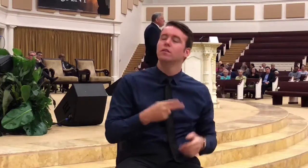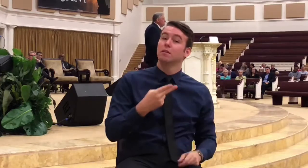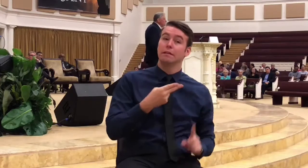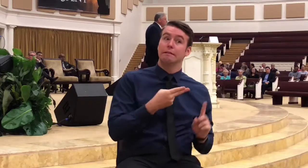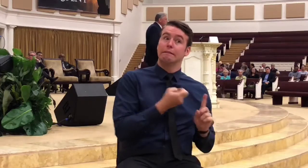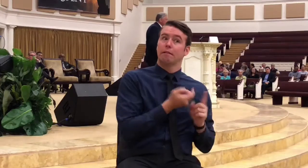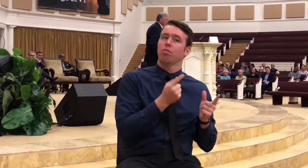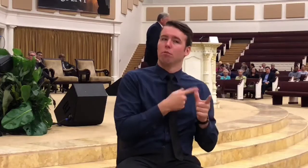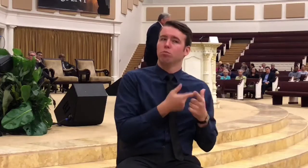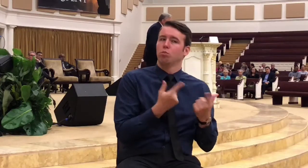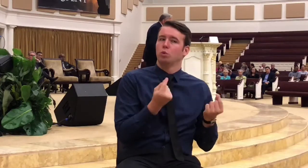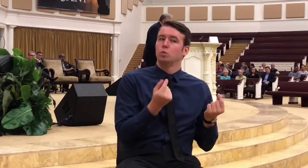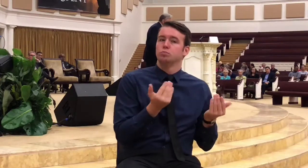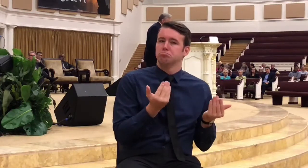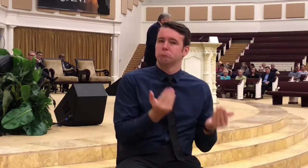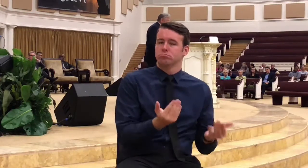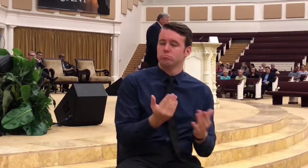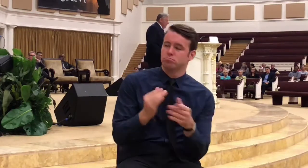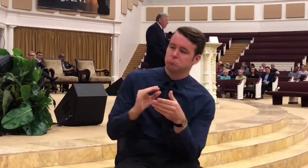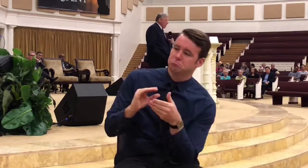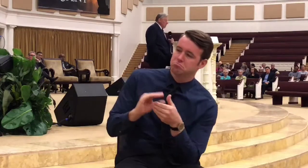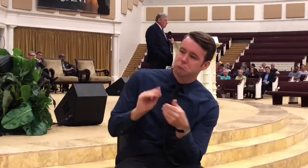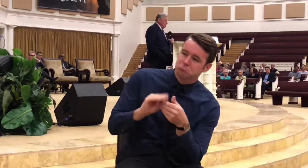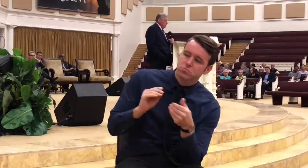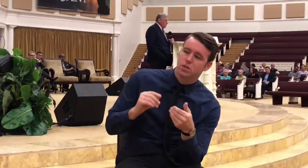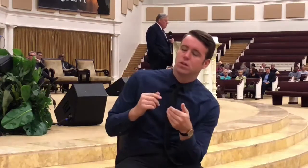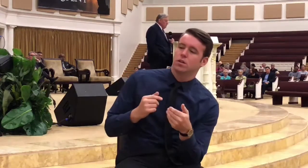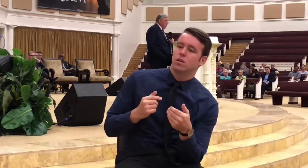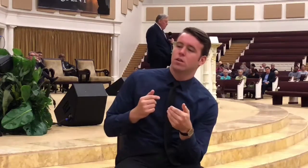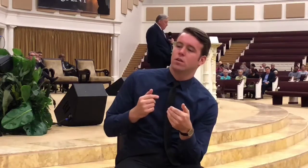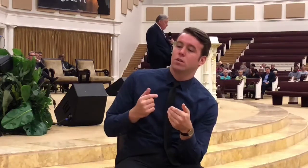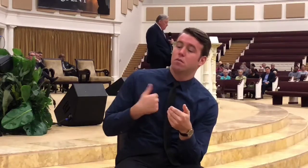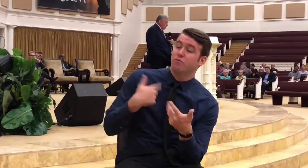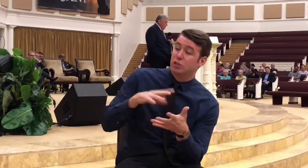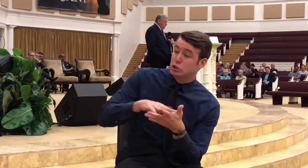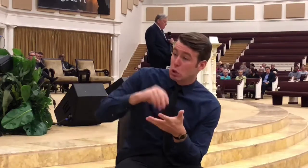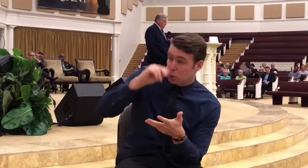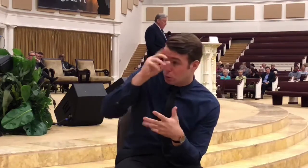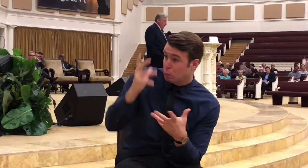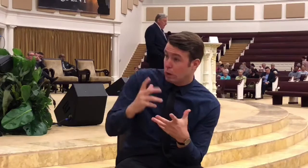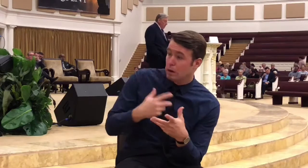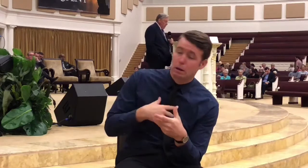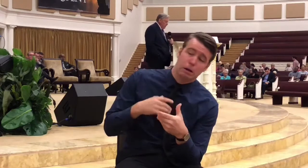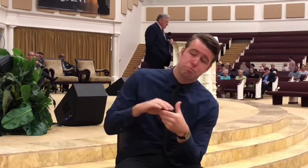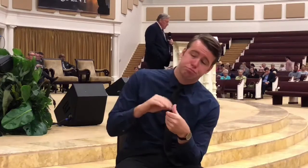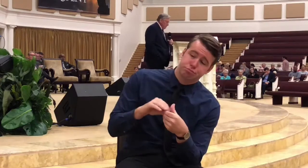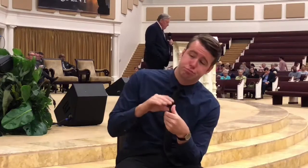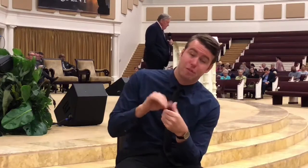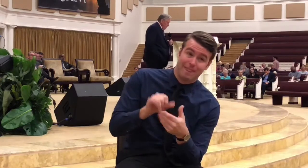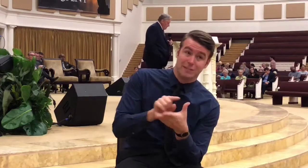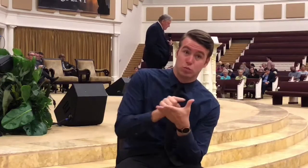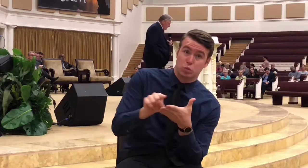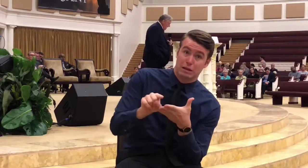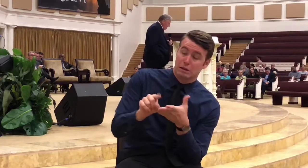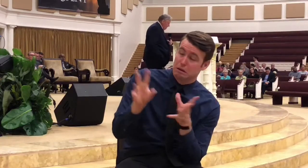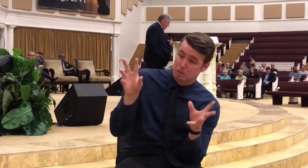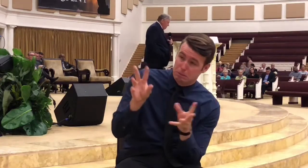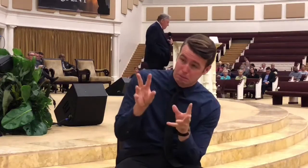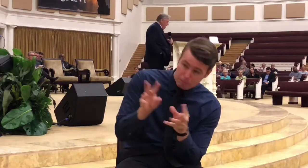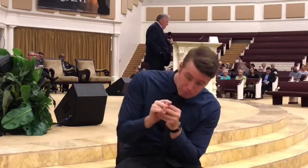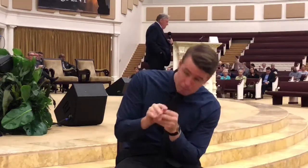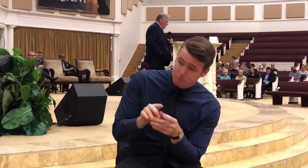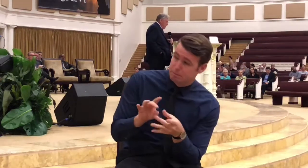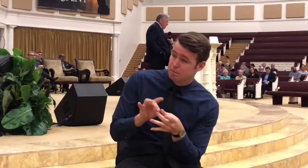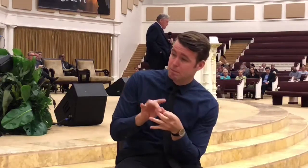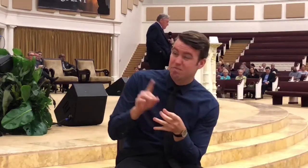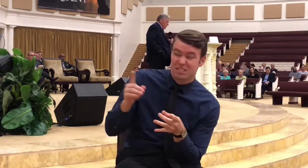articulate what he had learned that week, that there is